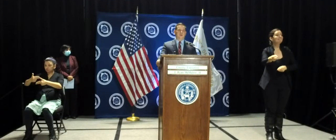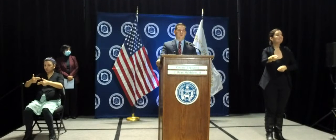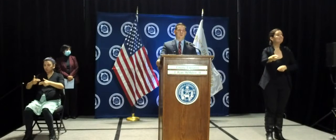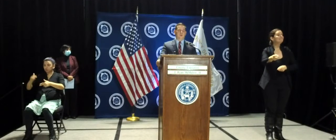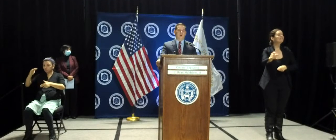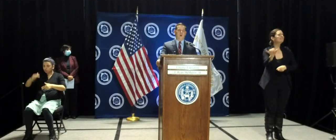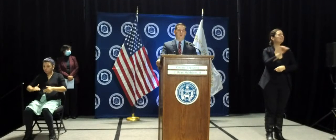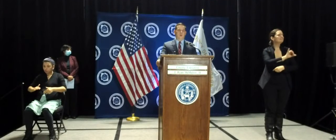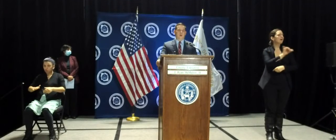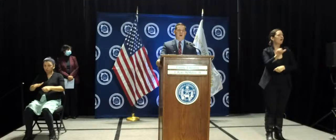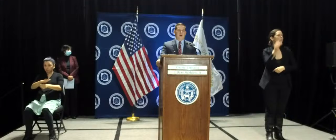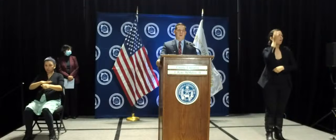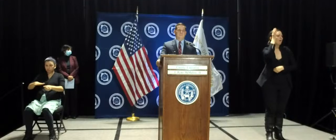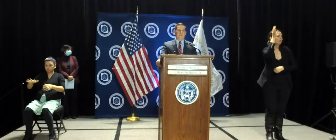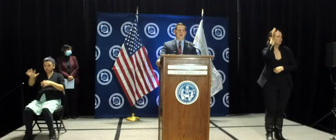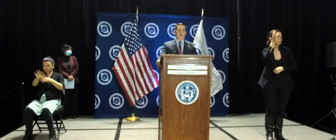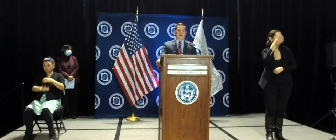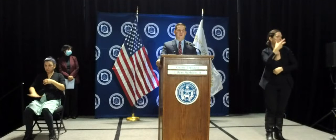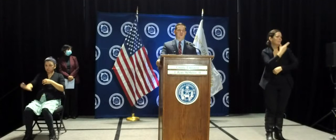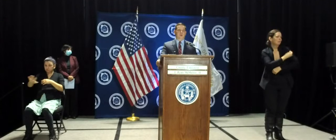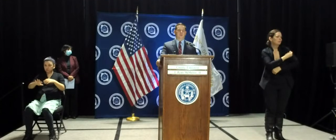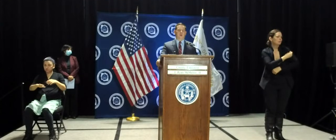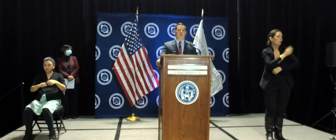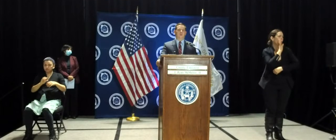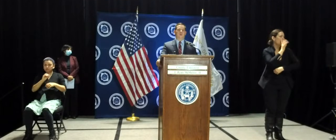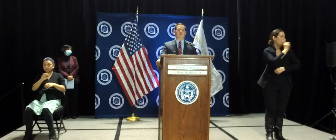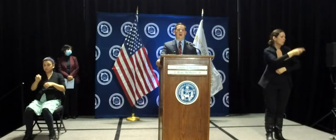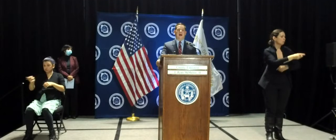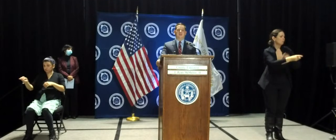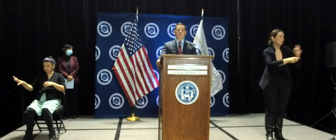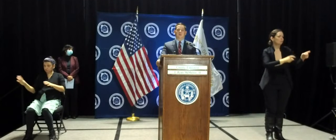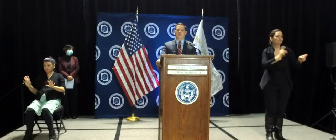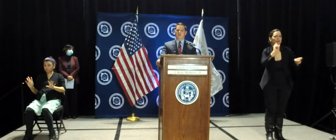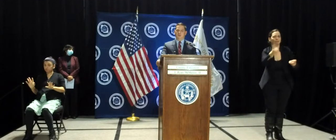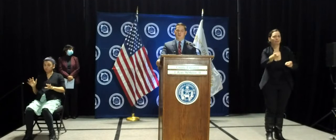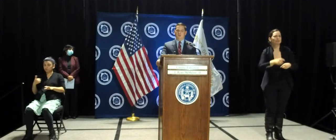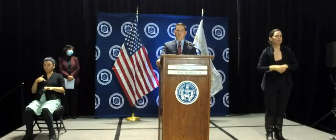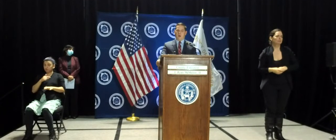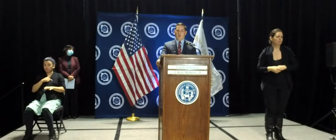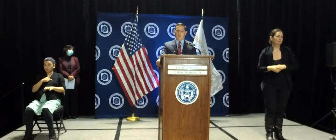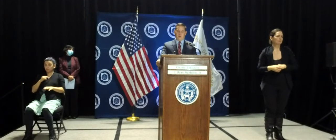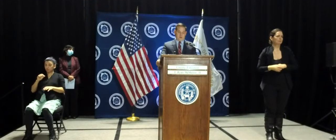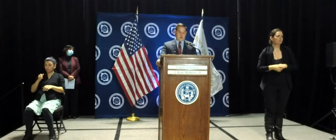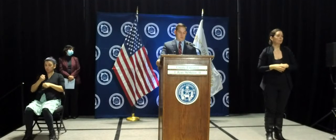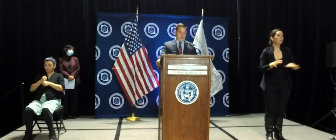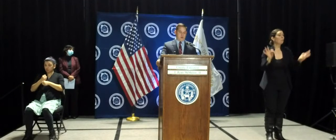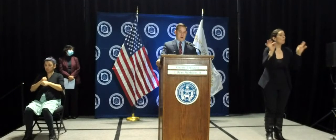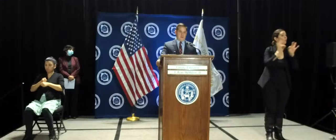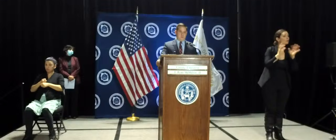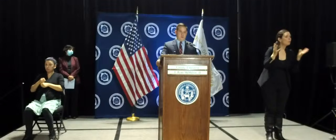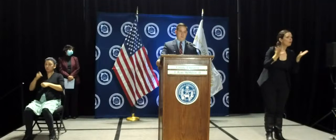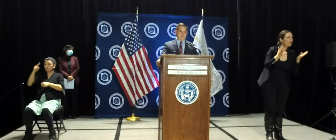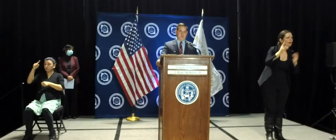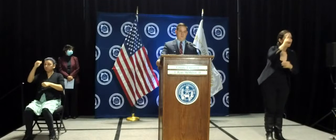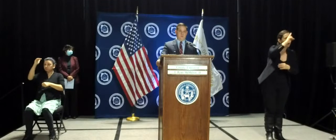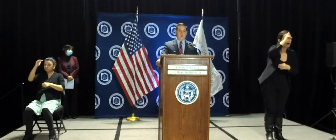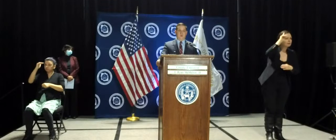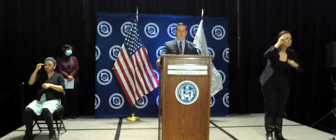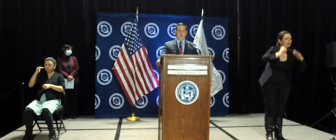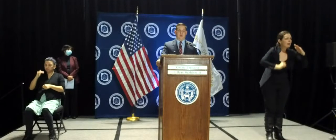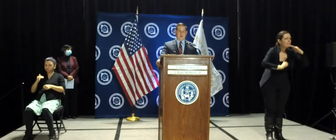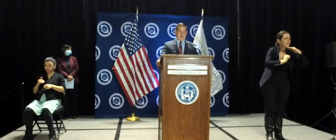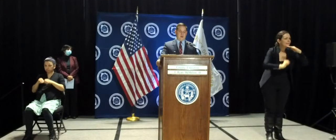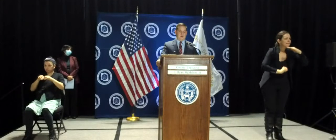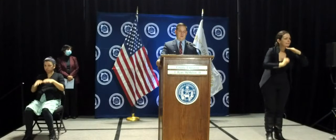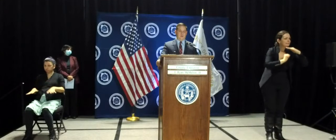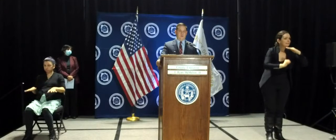we need to know, and again, this will be important with hospitalizations as well. Look at our hospital numbers.